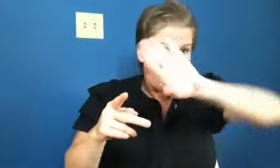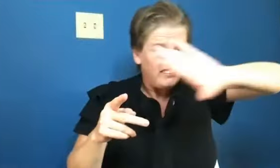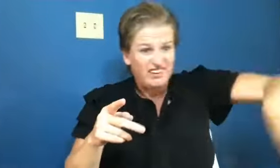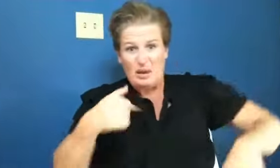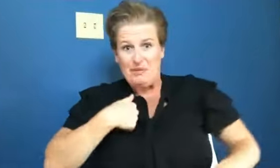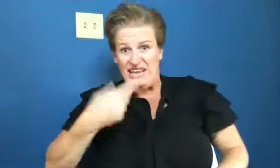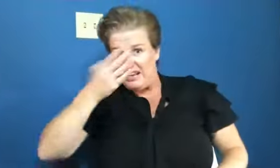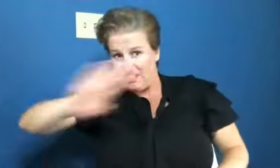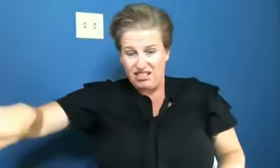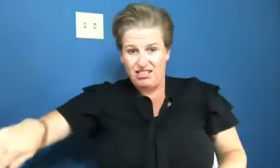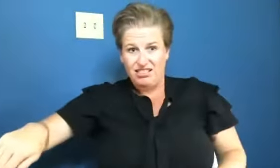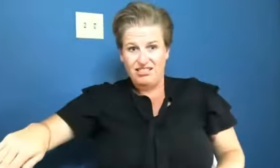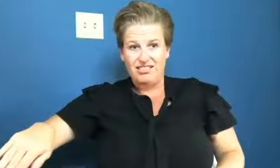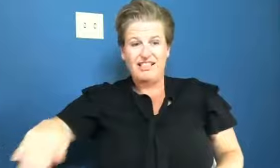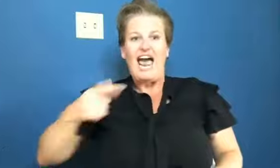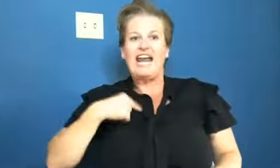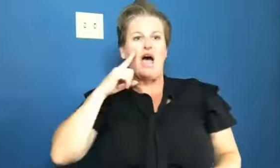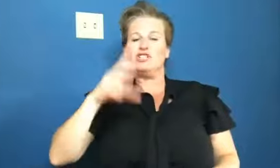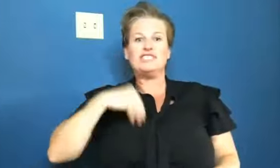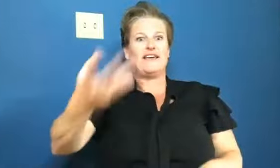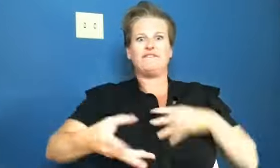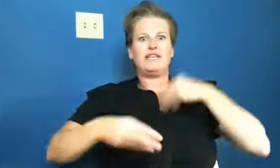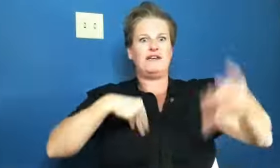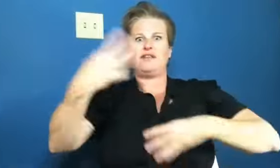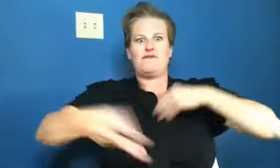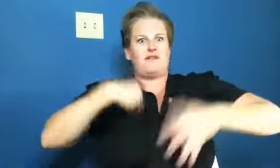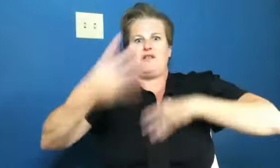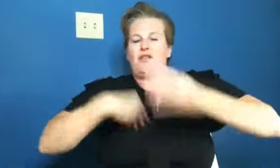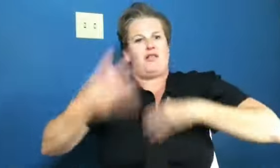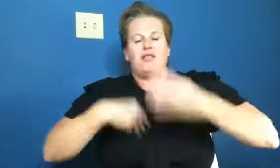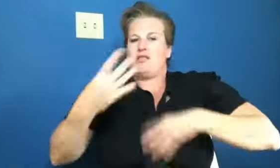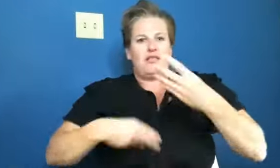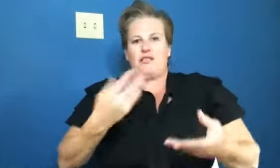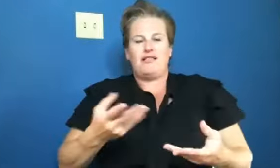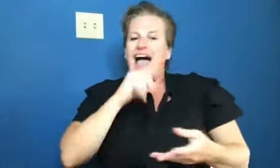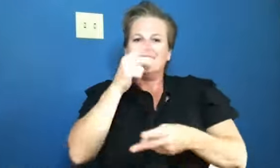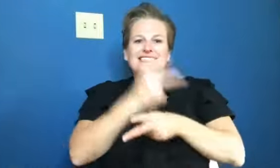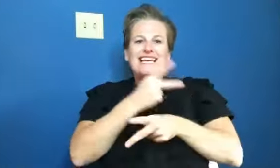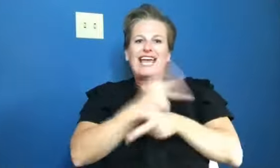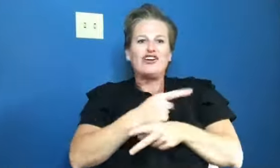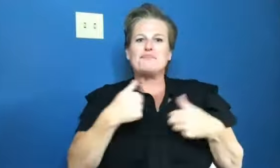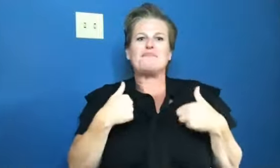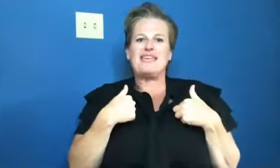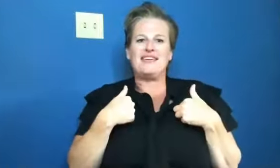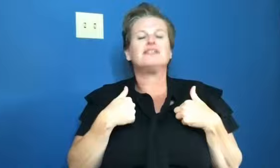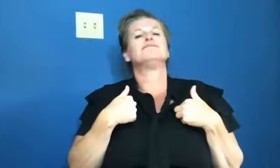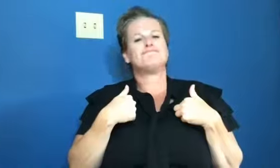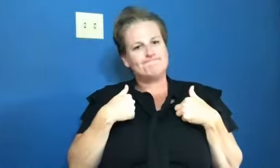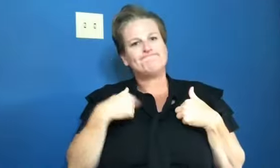away every piece of myself. And when I do that today, and I don't take care of myself, I have to use my character defects of keeping